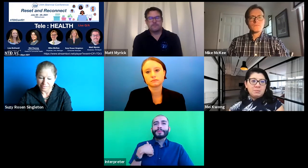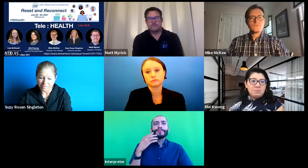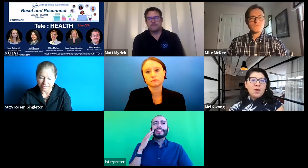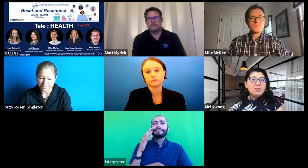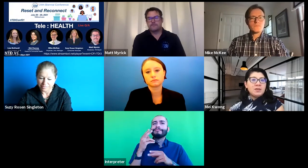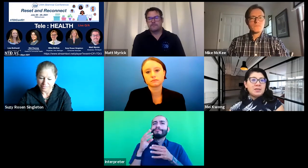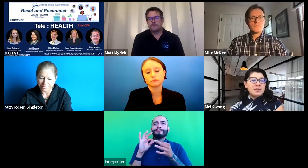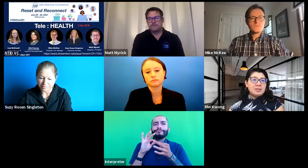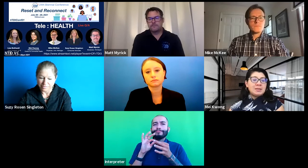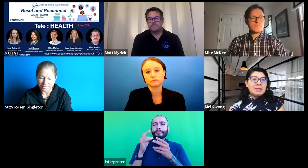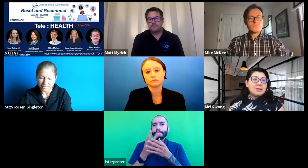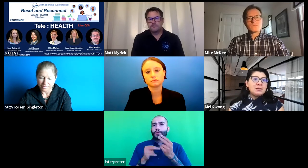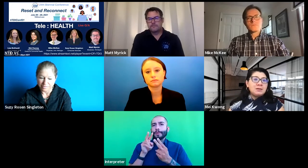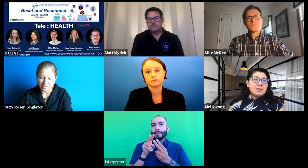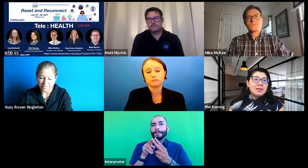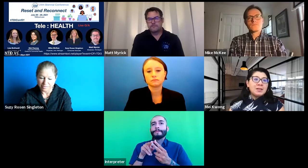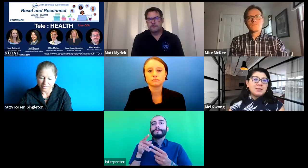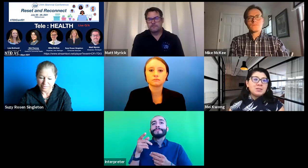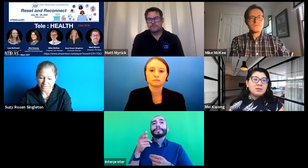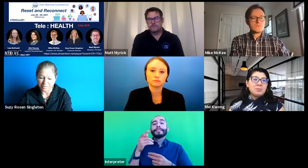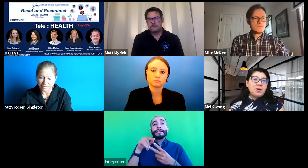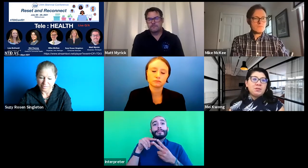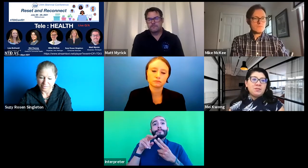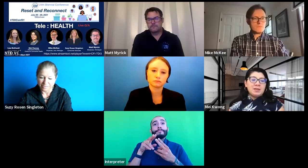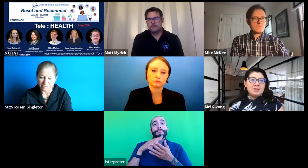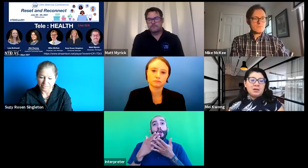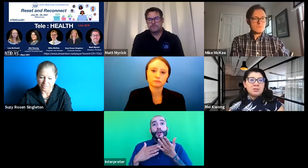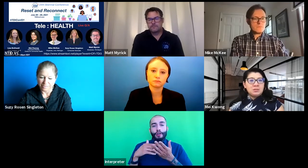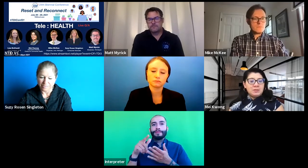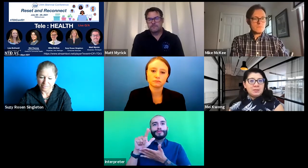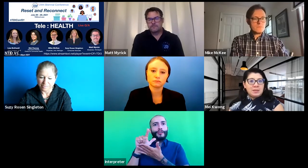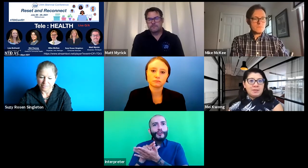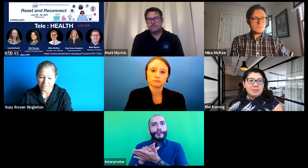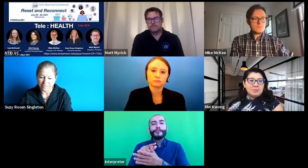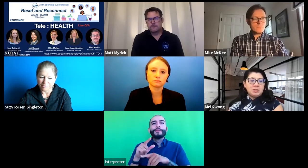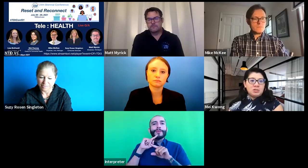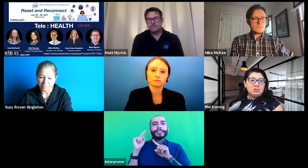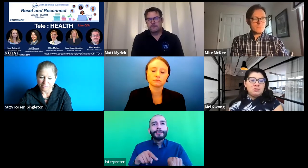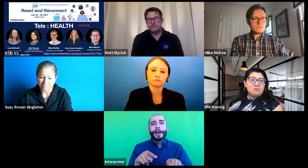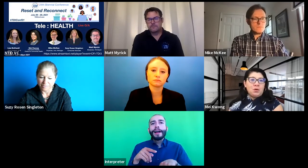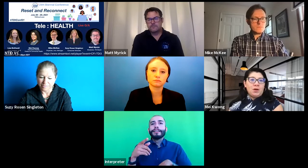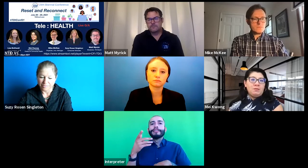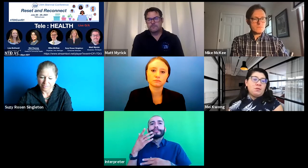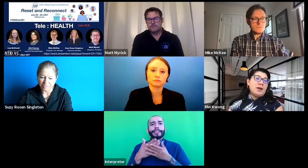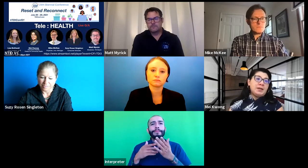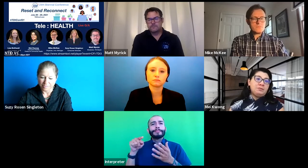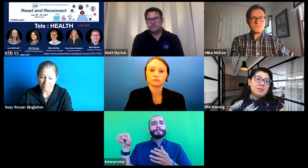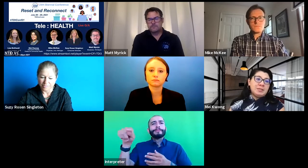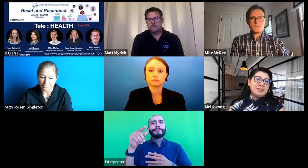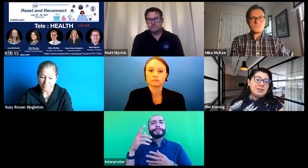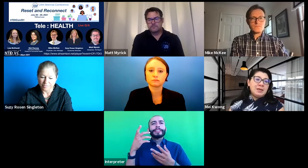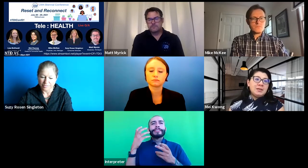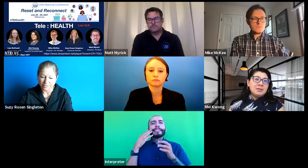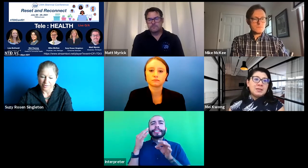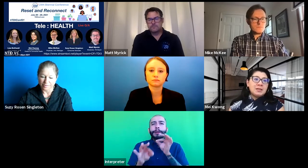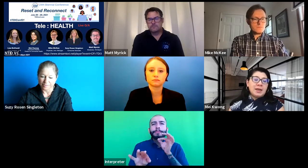And part of it is a legal answer, and part of it is that they simply should do it for a variety of